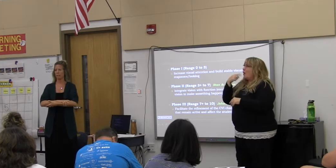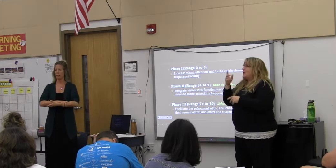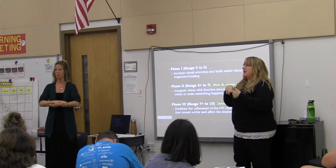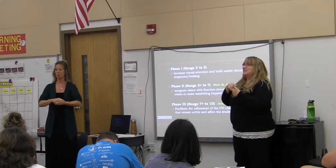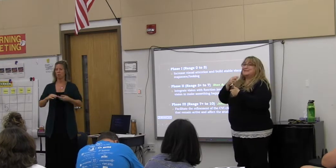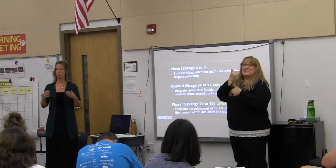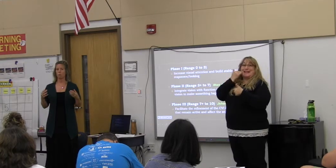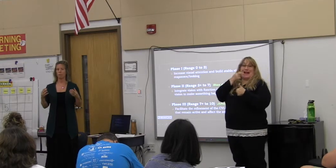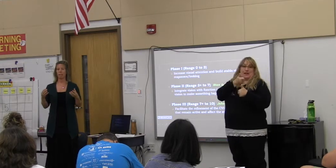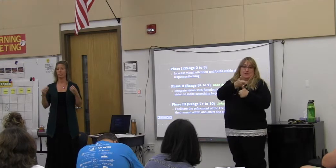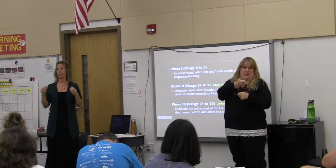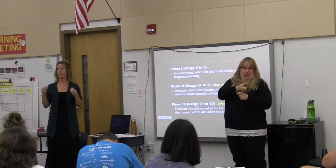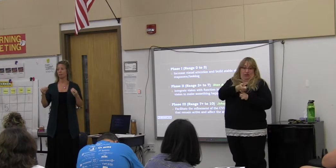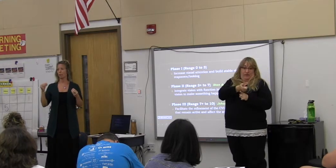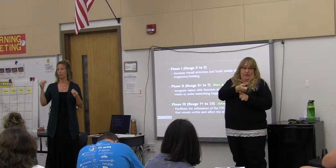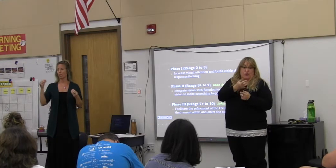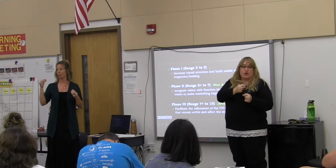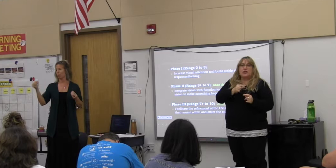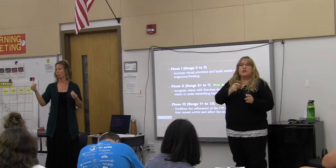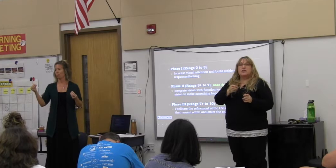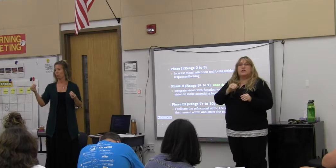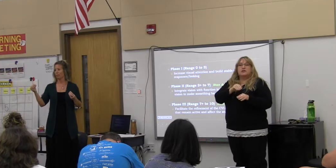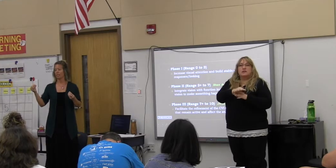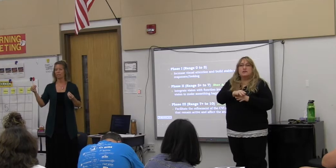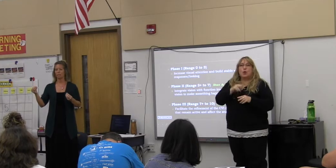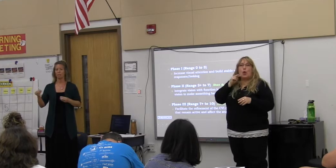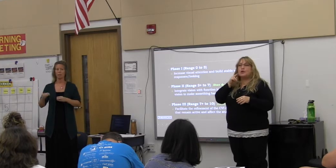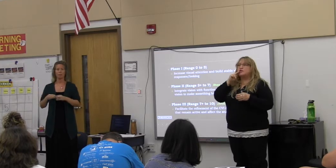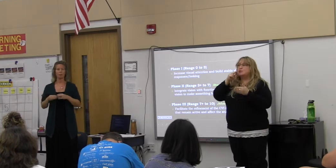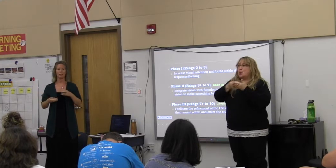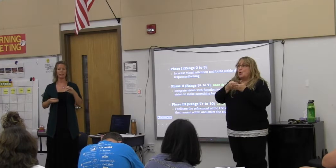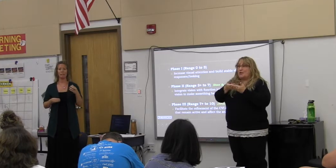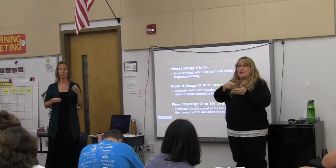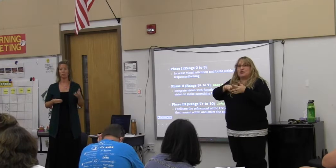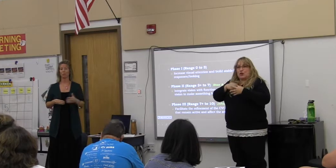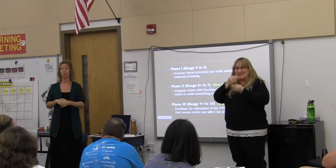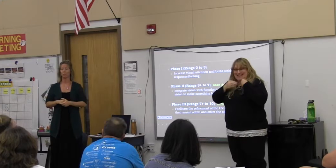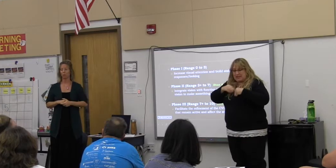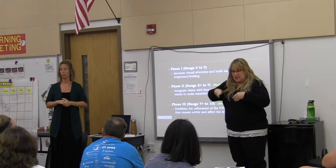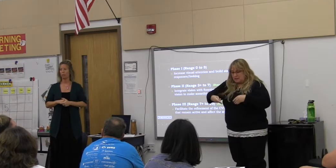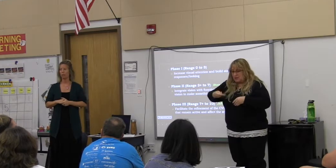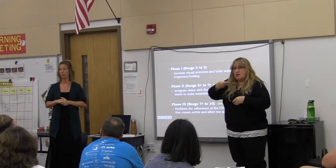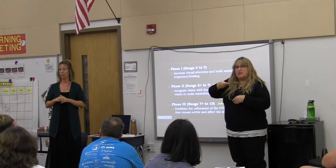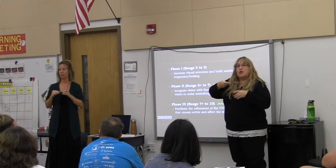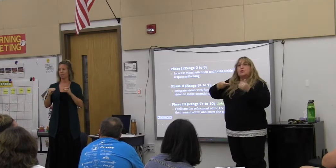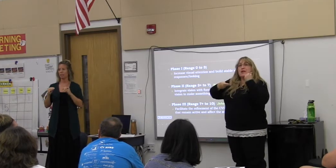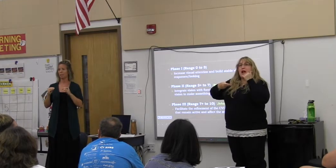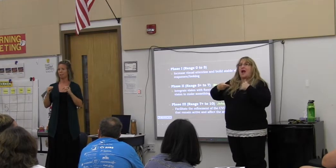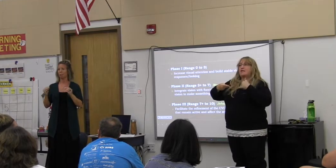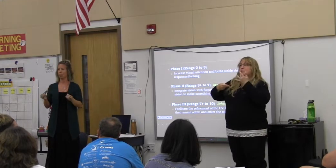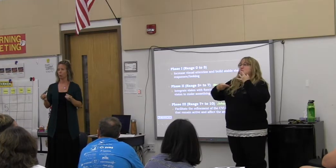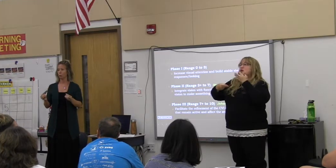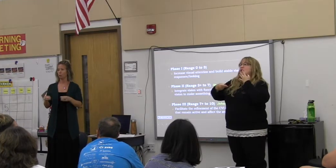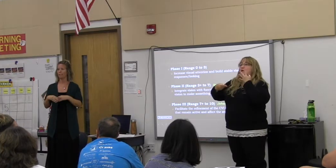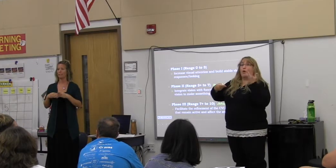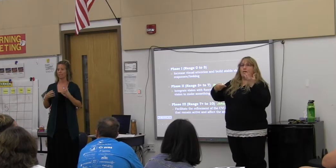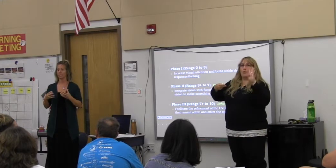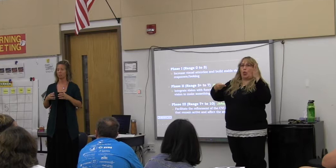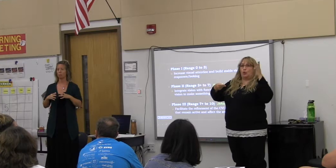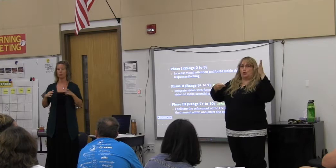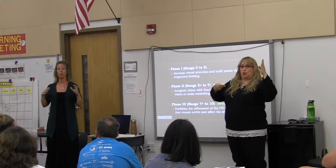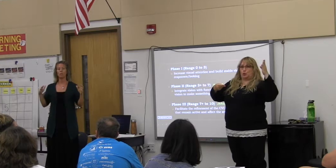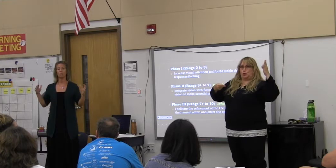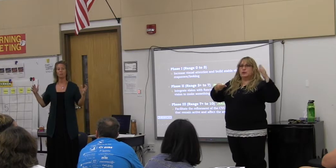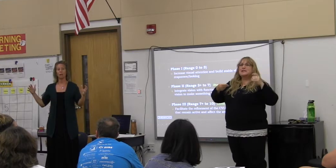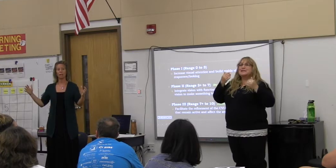with Stan right now, we're trying to get him to look at his spoon before he eats. So Stan has a preferred visual color, and it is blue. He tends